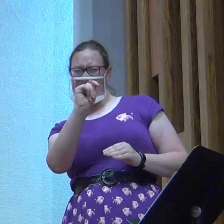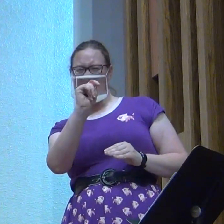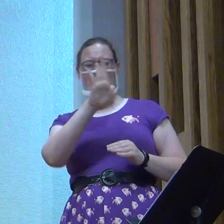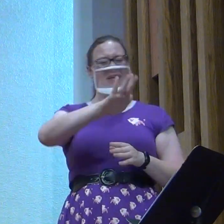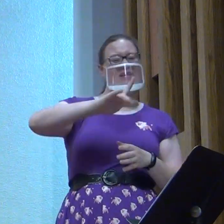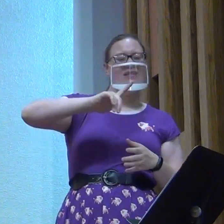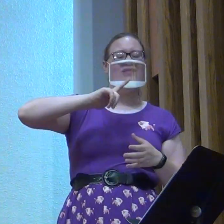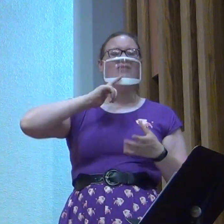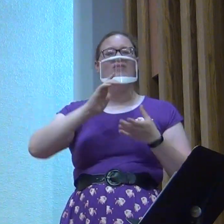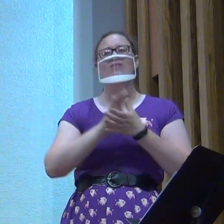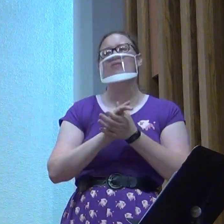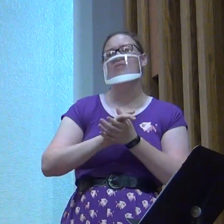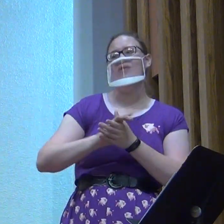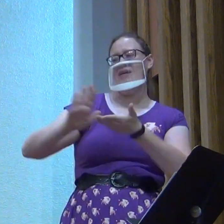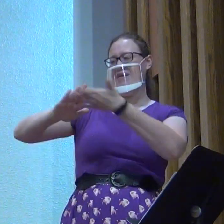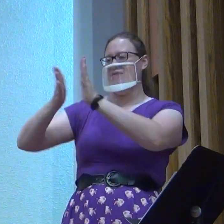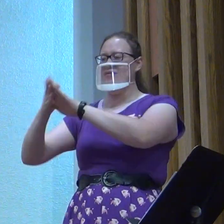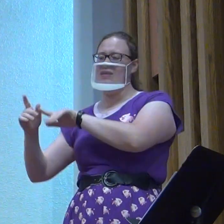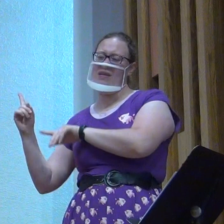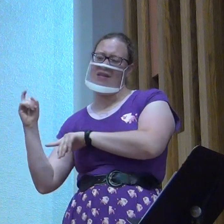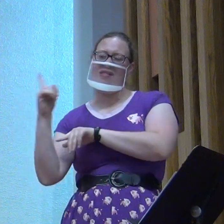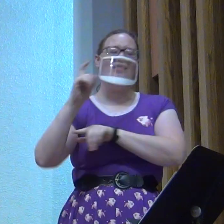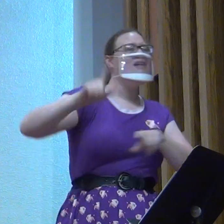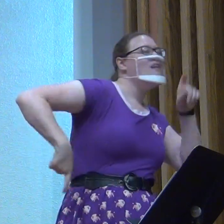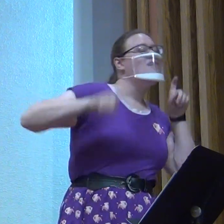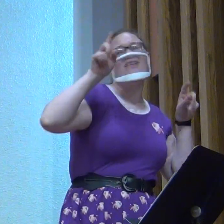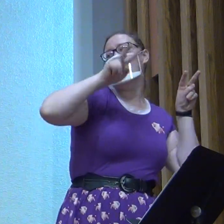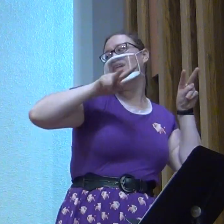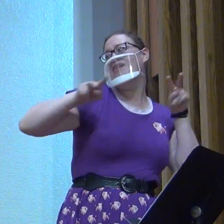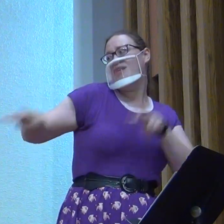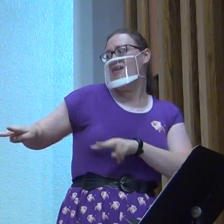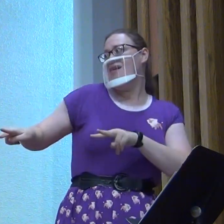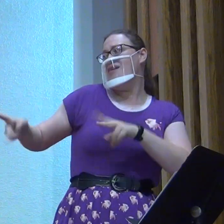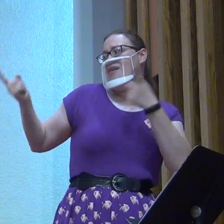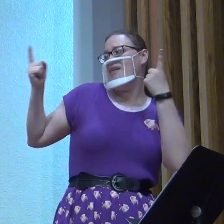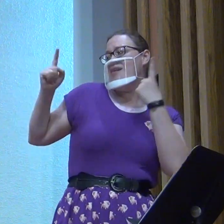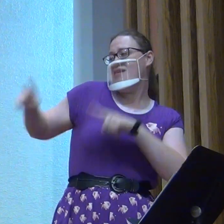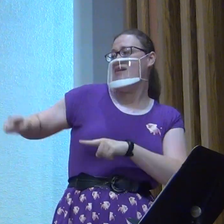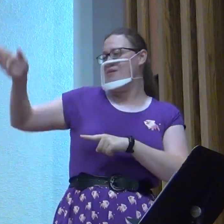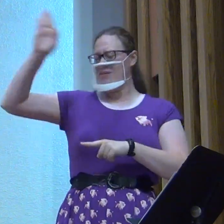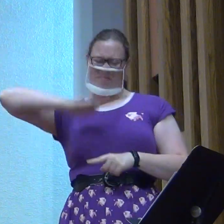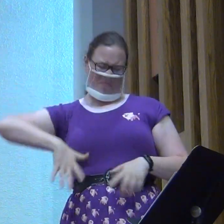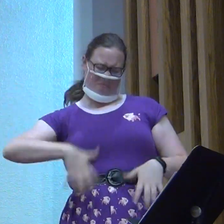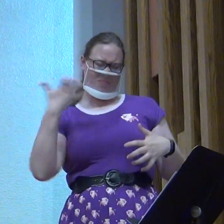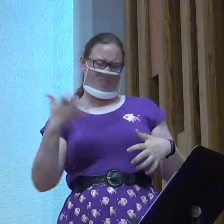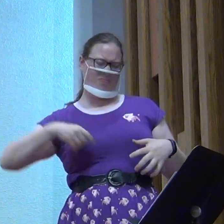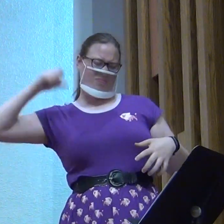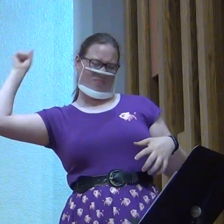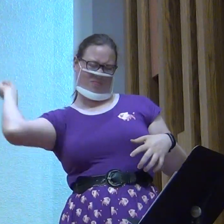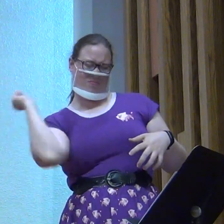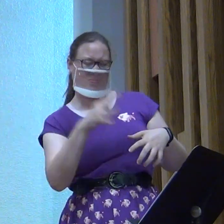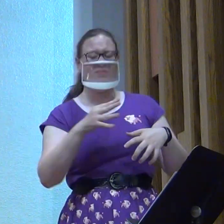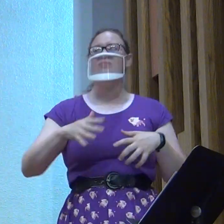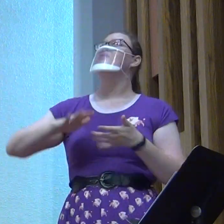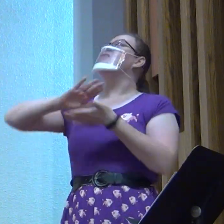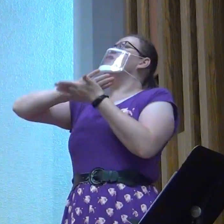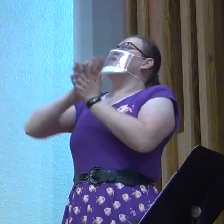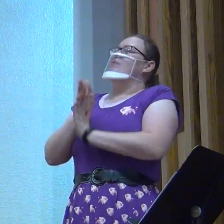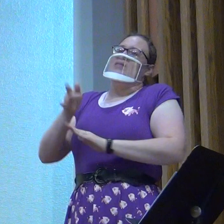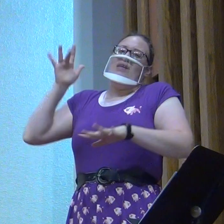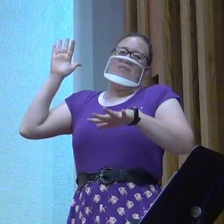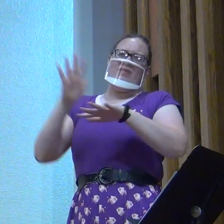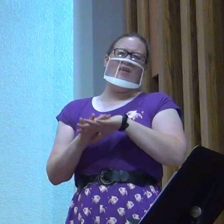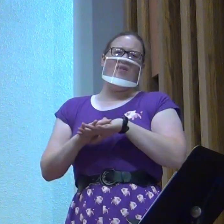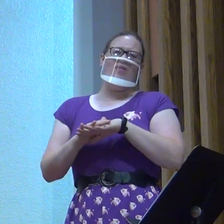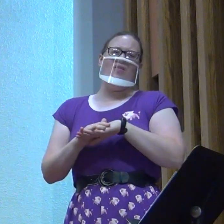turned around as she fled from the city of Sodom and whom God turned instantly into a pillar of salt.